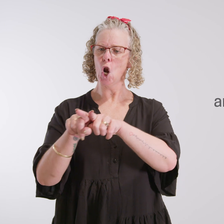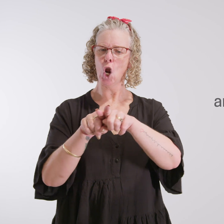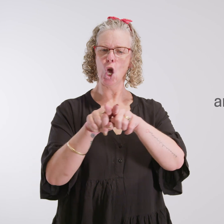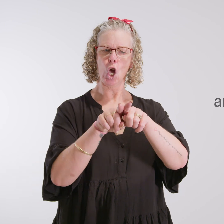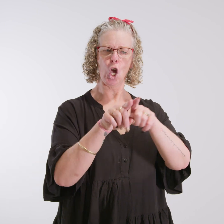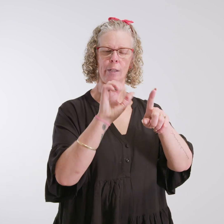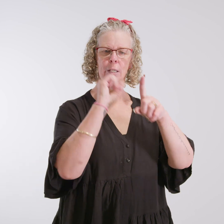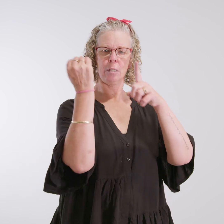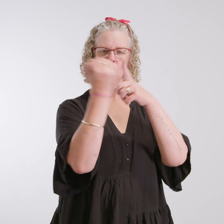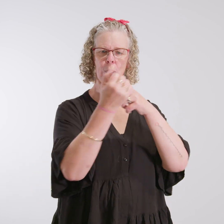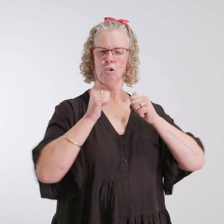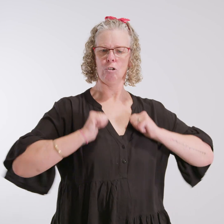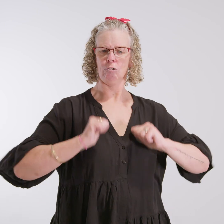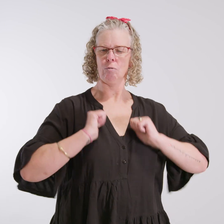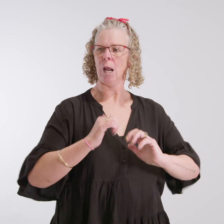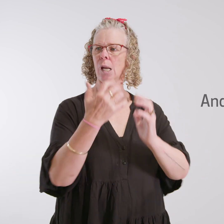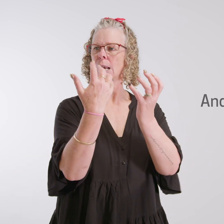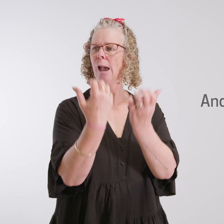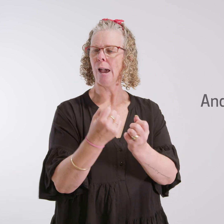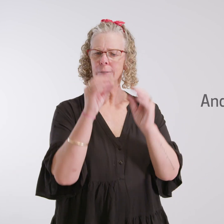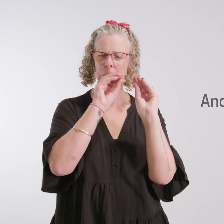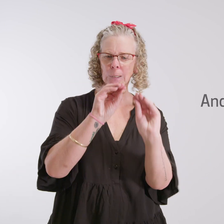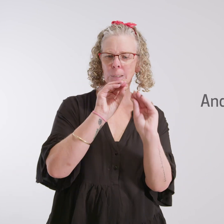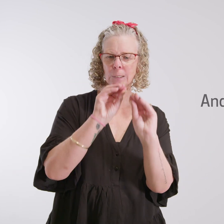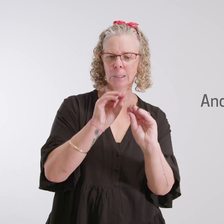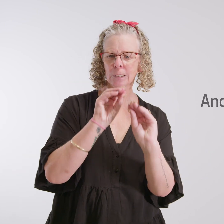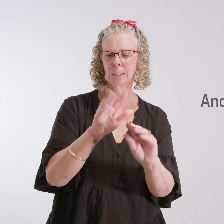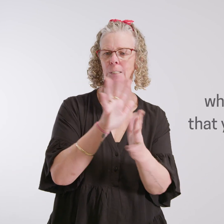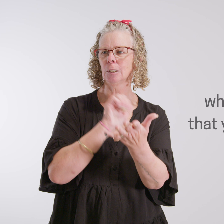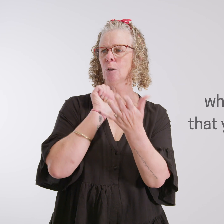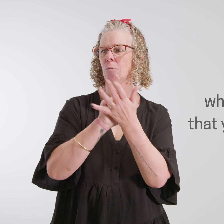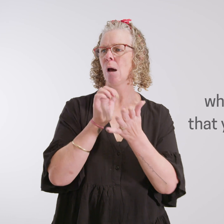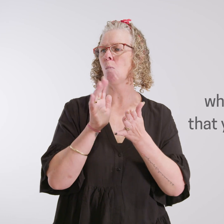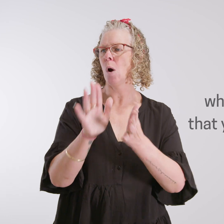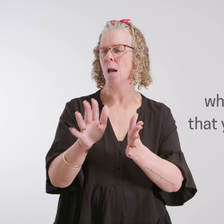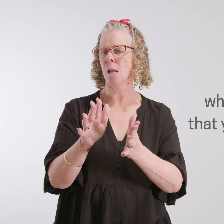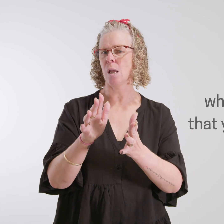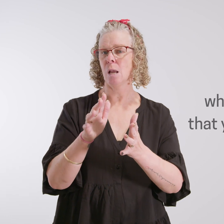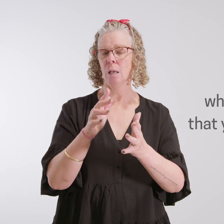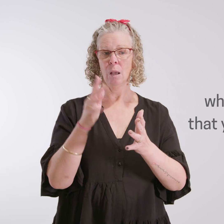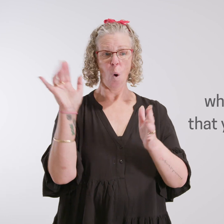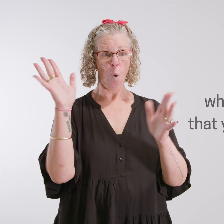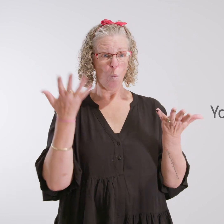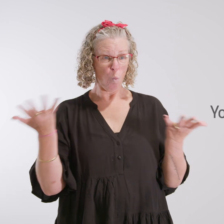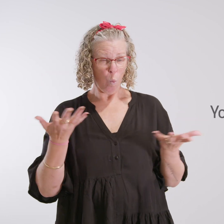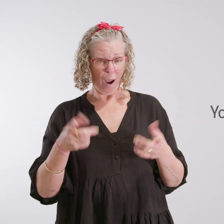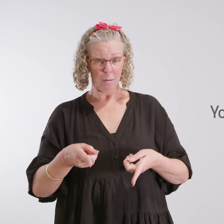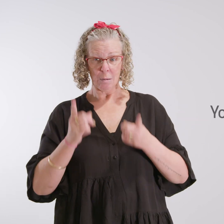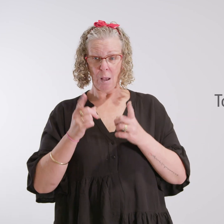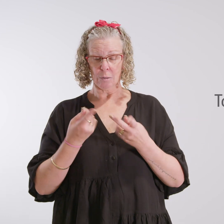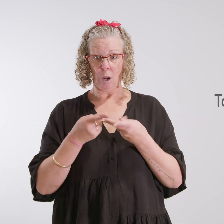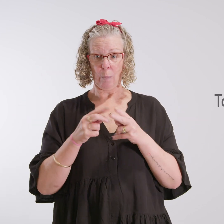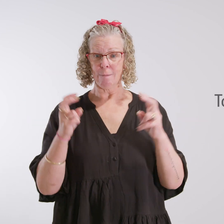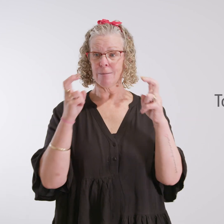you'll go into. They train you. And then it's different depending on where the disaster is that you're responding to. You know, if